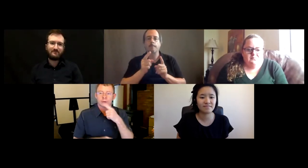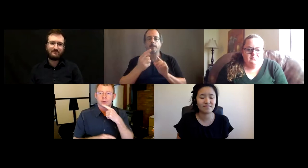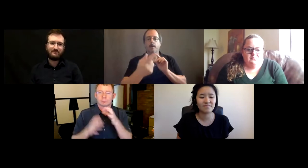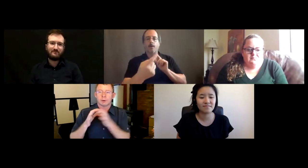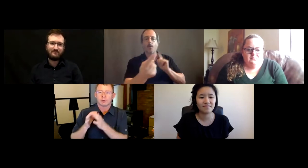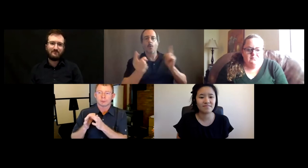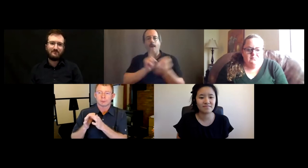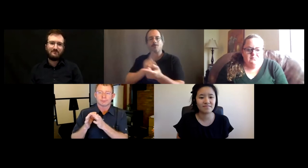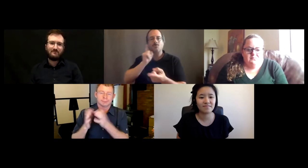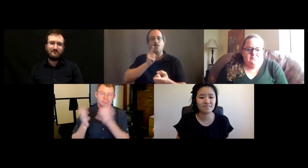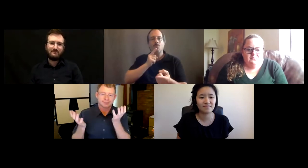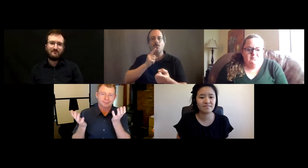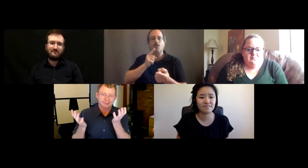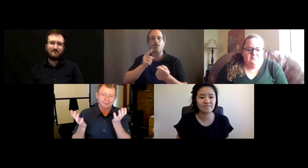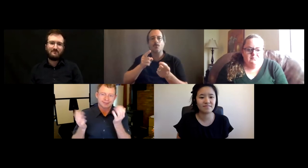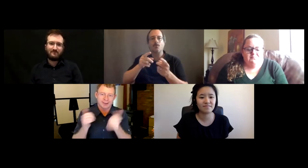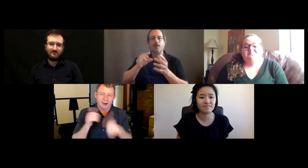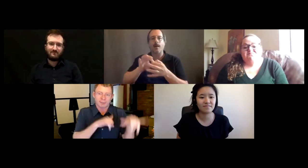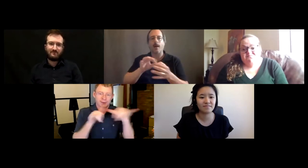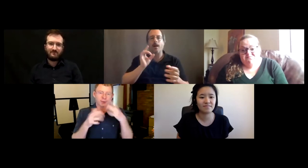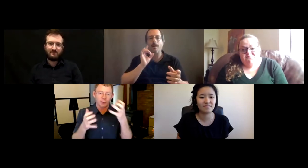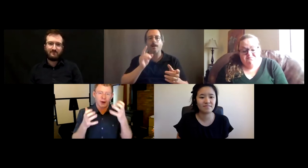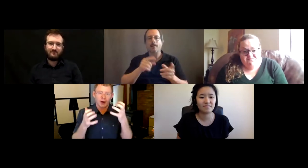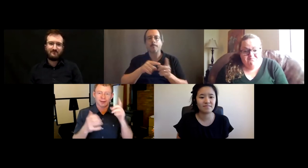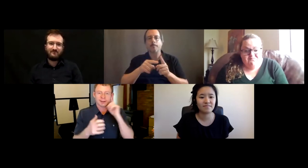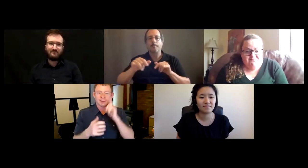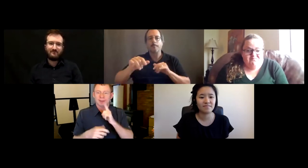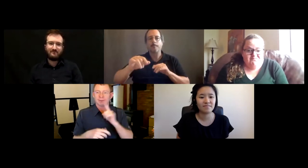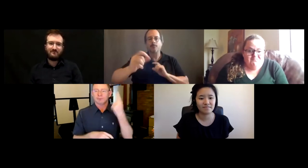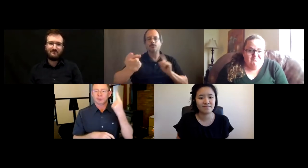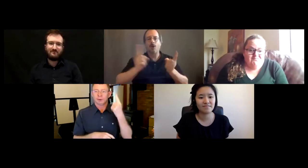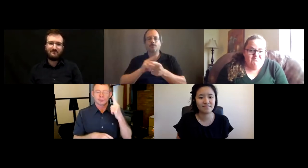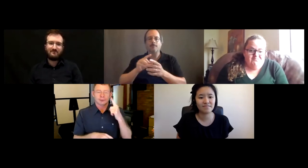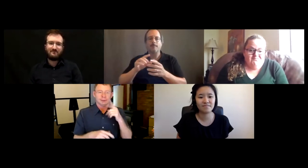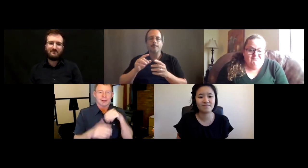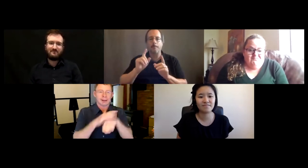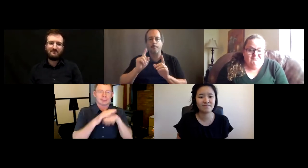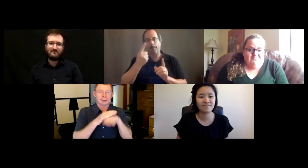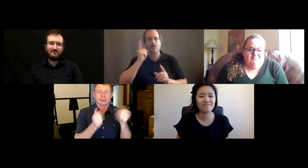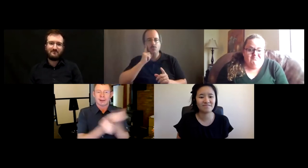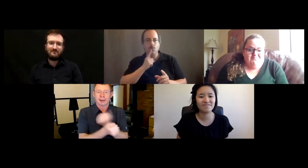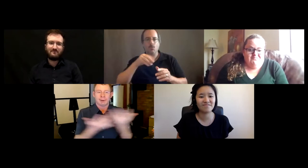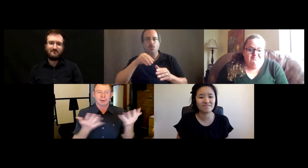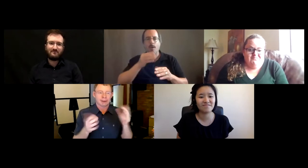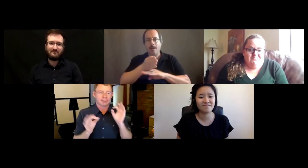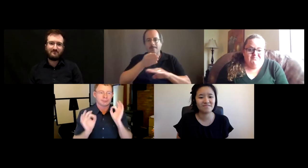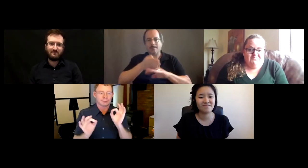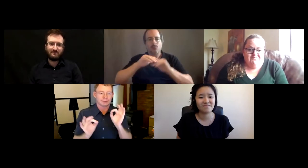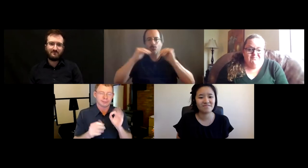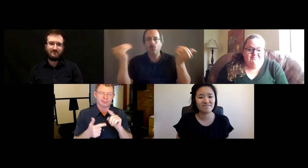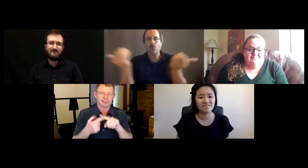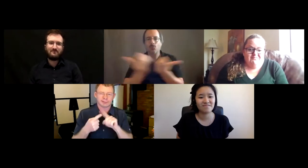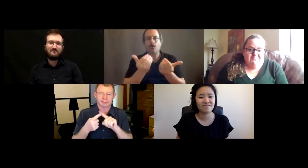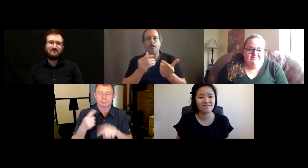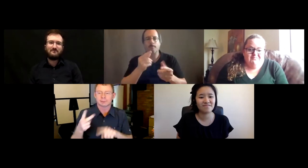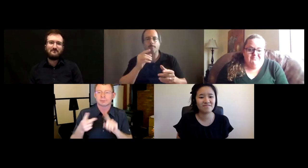we always say we would like deaf people to become the majority population and hearing people to become the